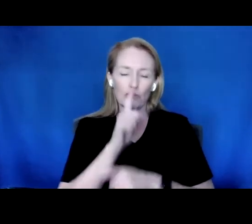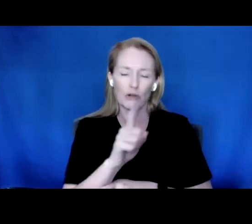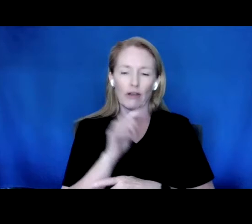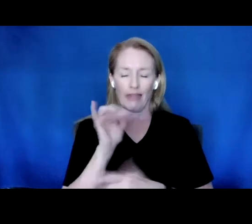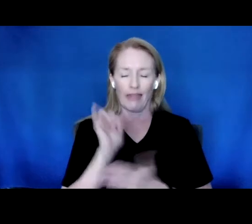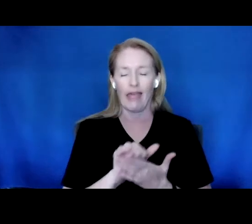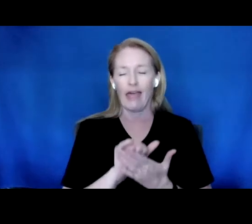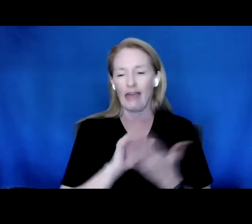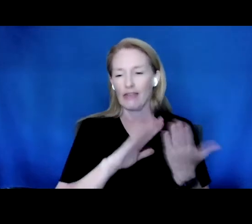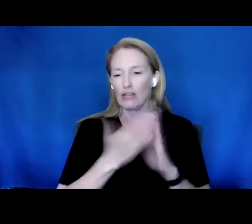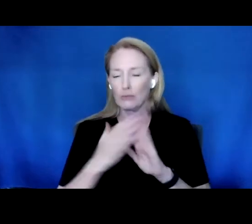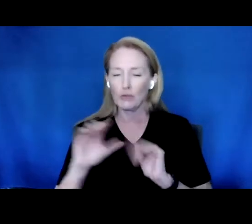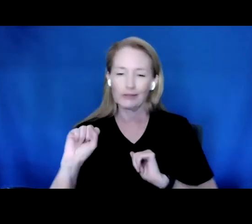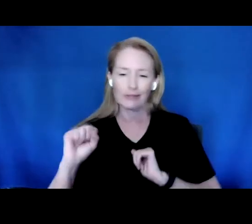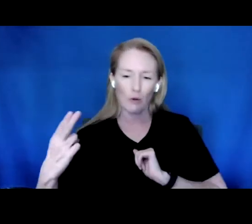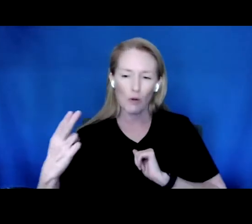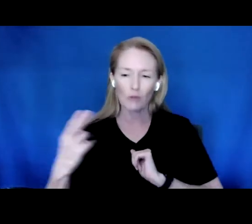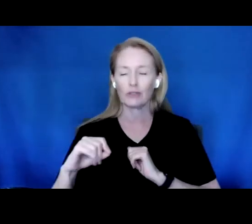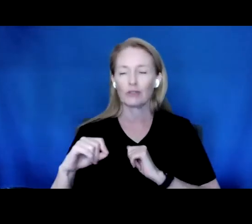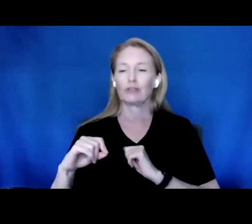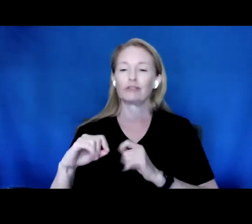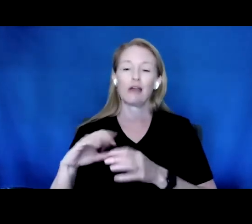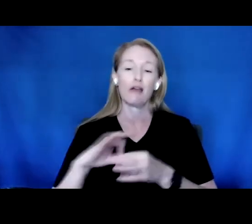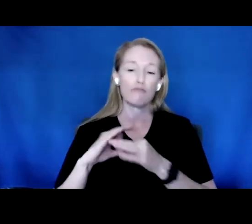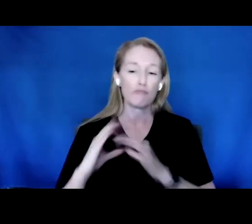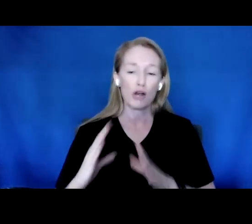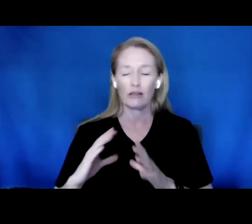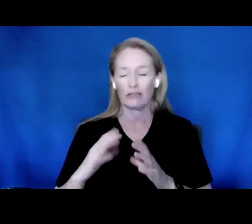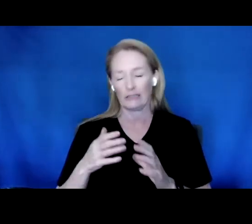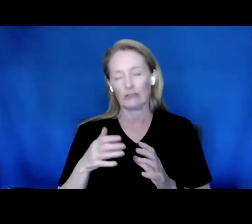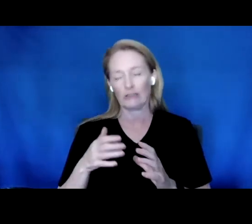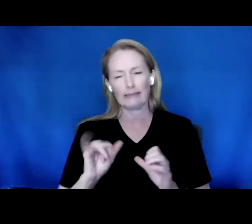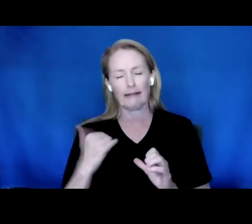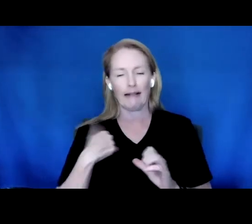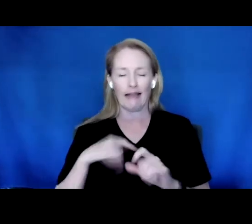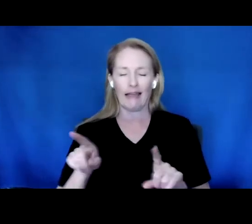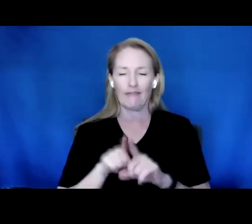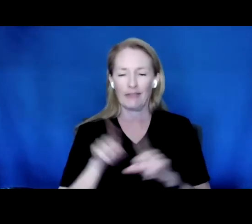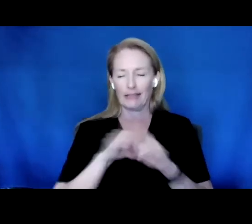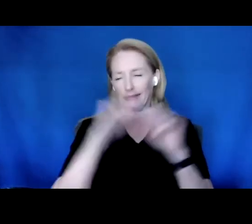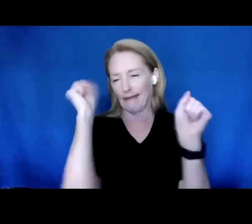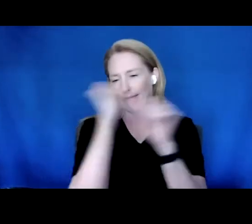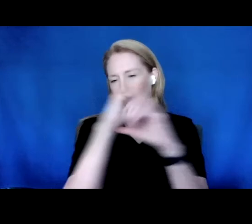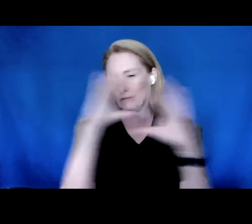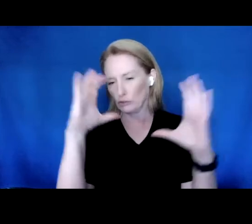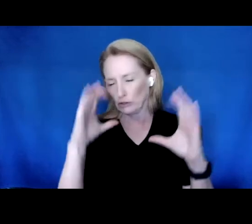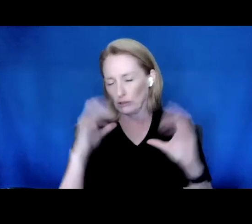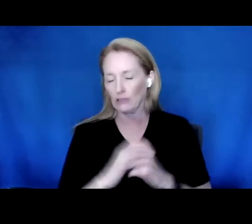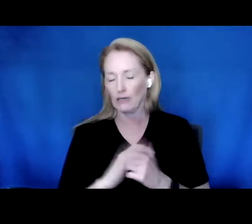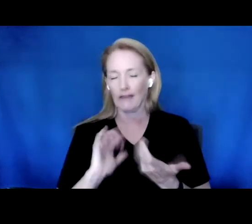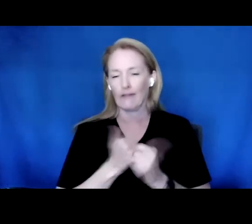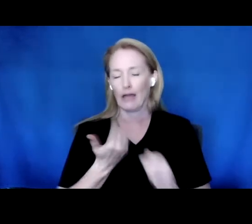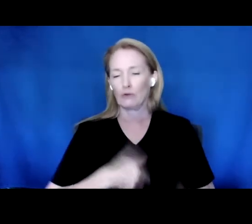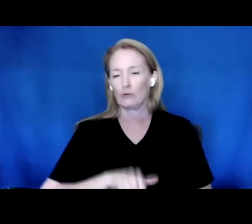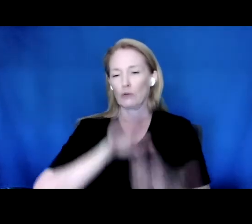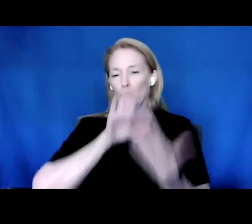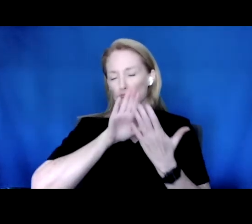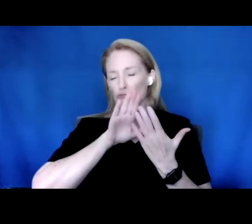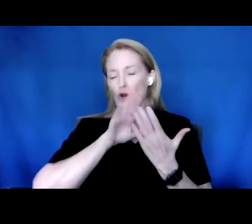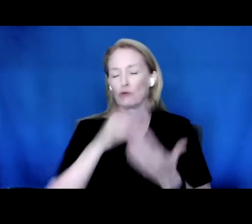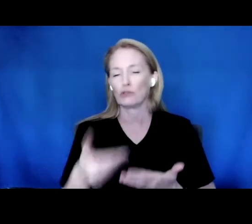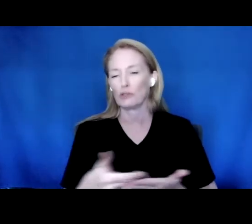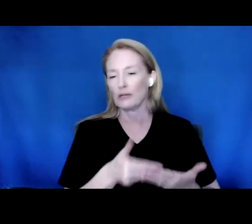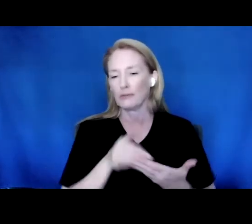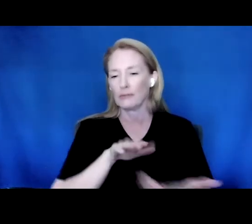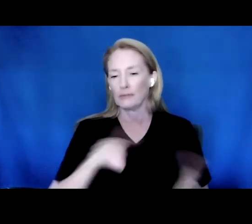share the same vision for how we should approach reducing fetal infant deaths and really committing to a long-term investment